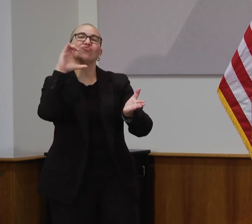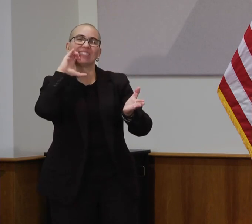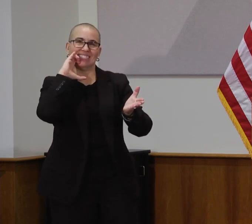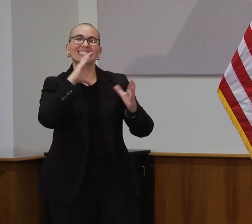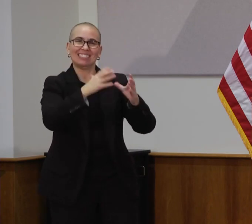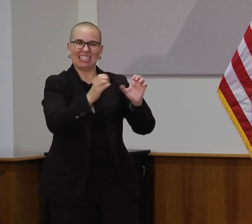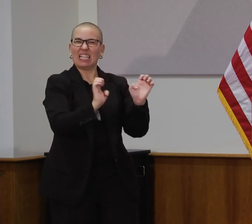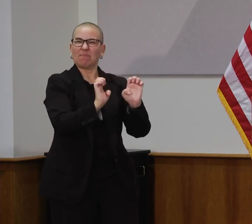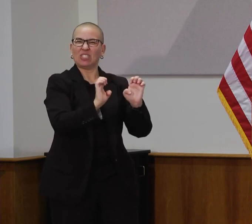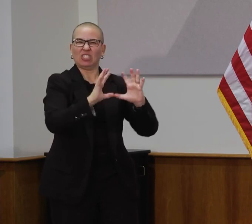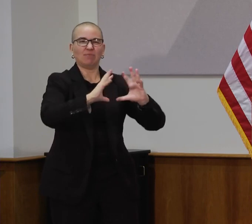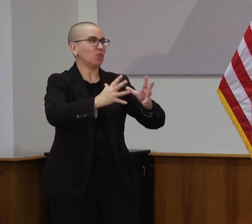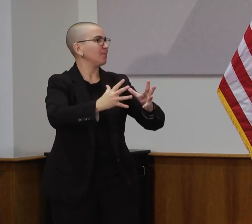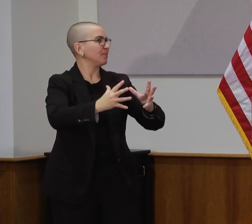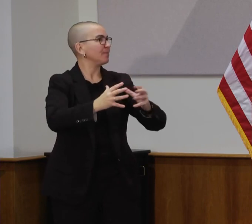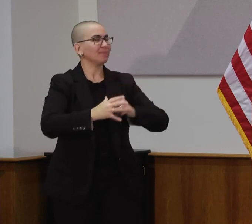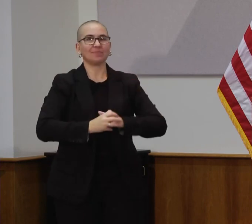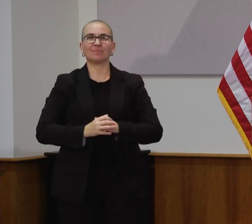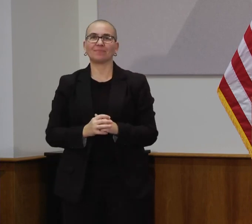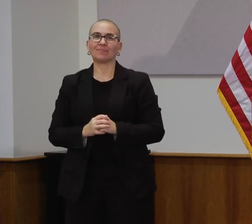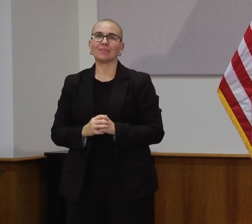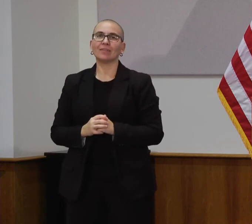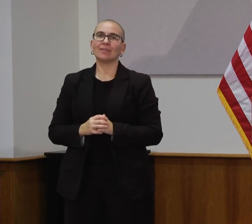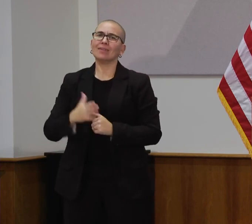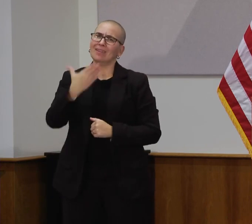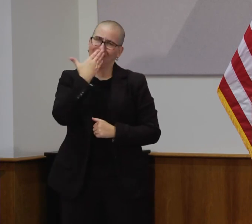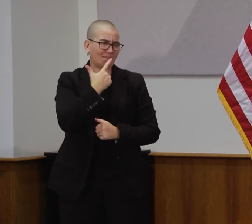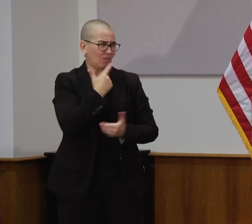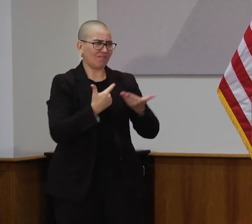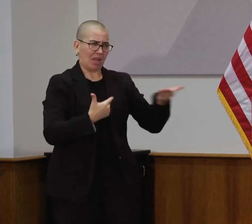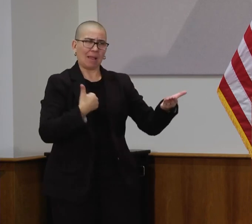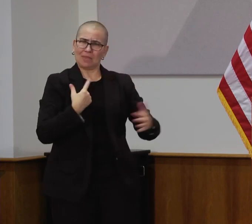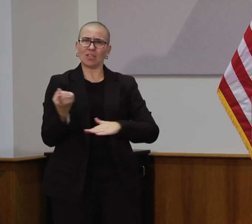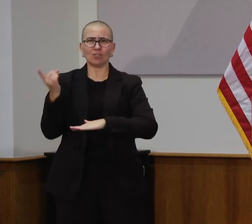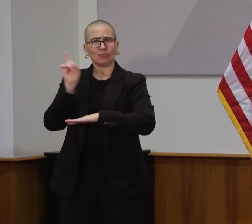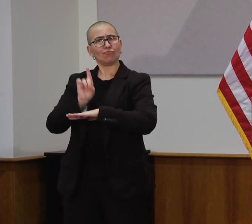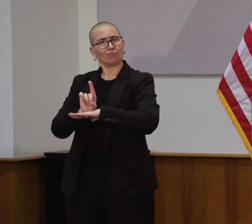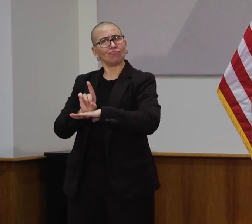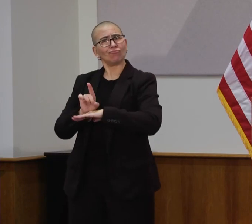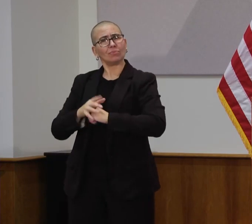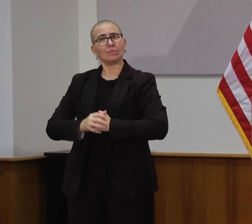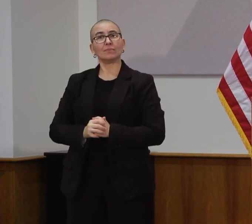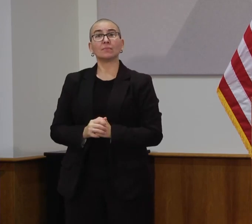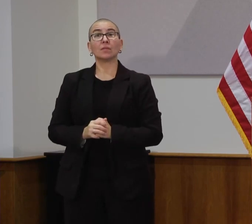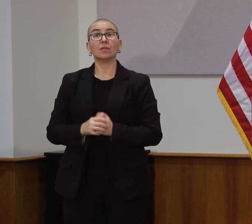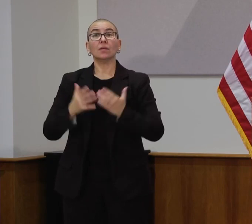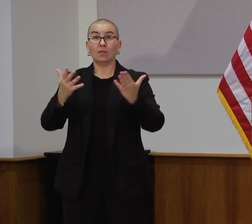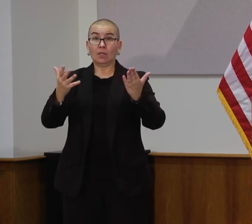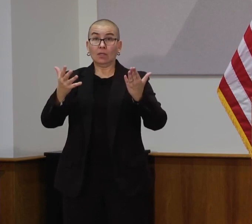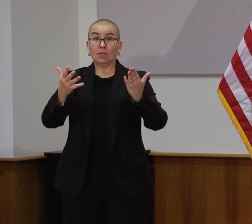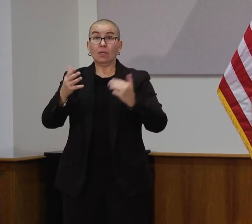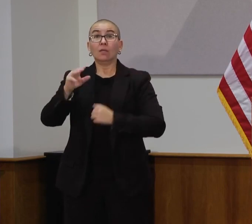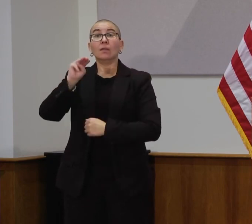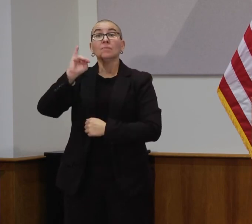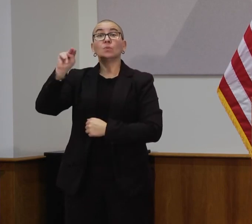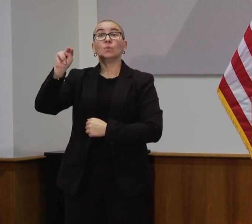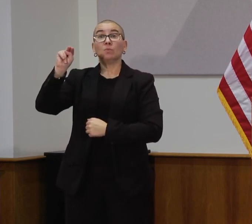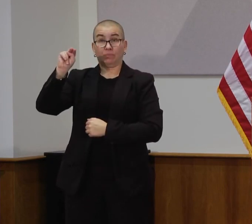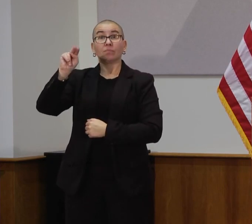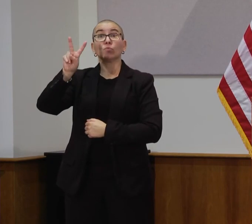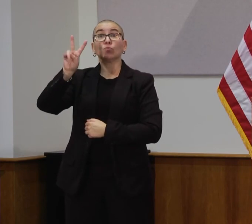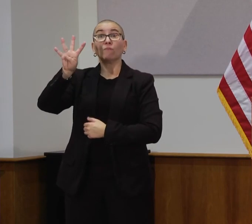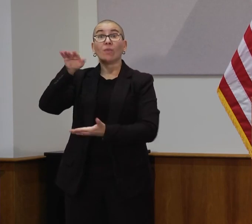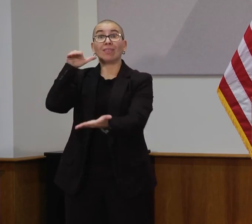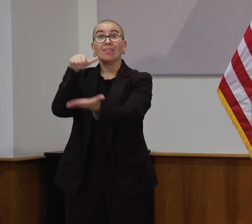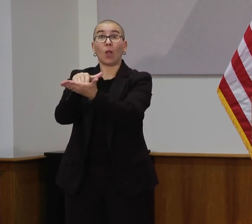for having me today. To start, Minnesota had roughly 24,000 new cases reported